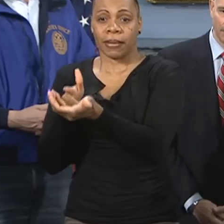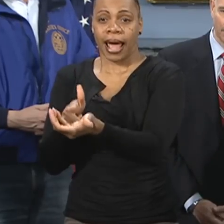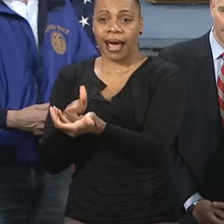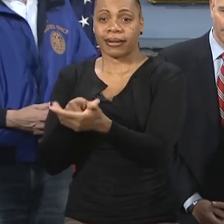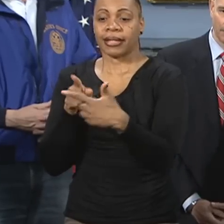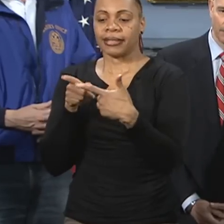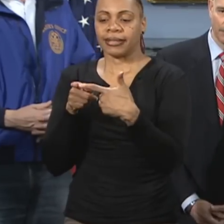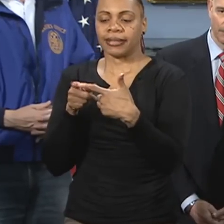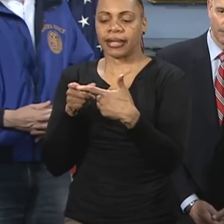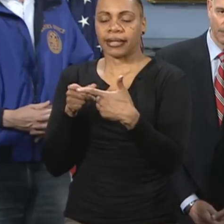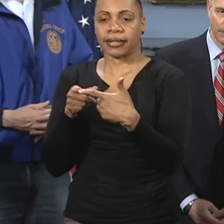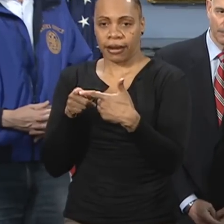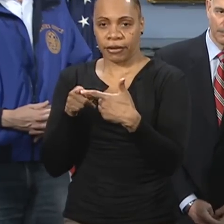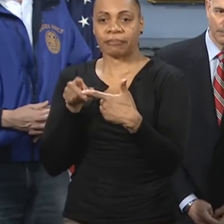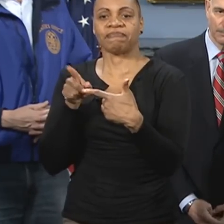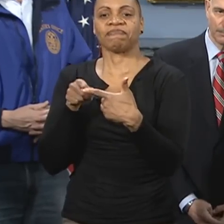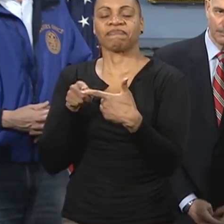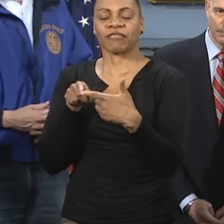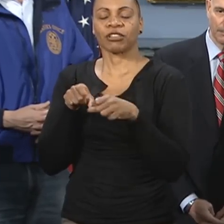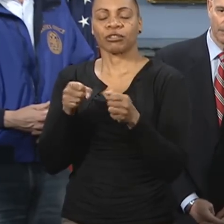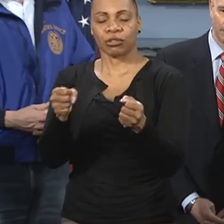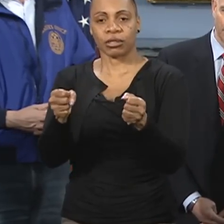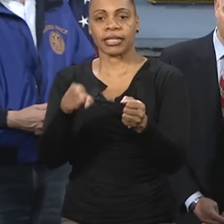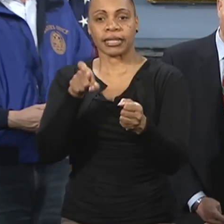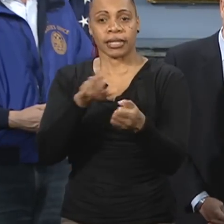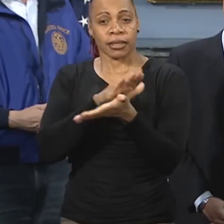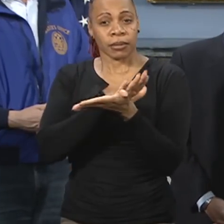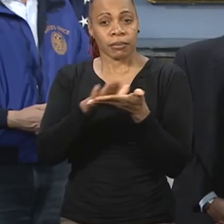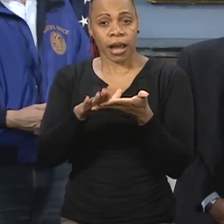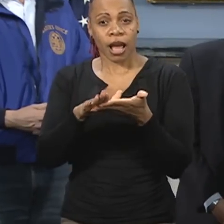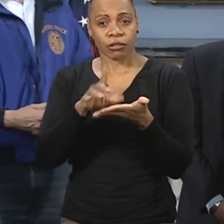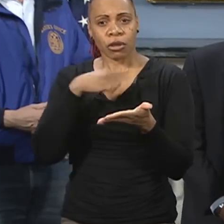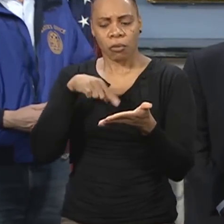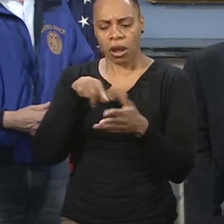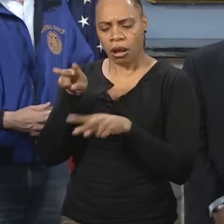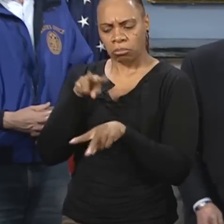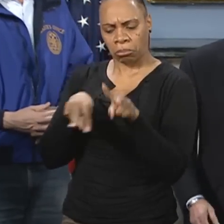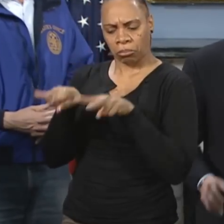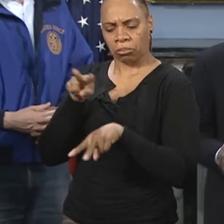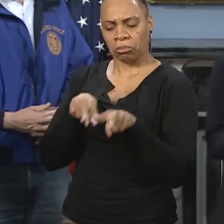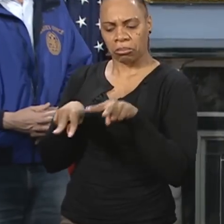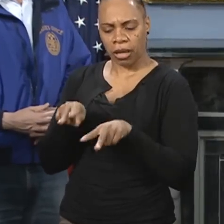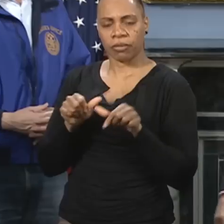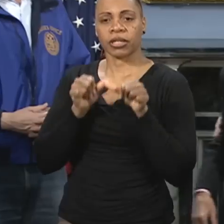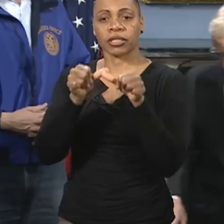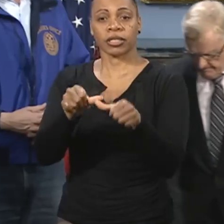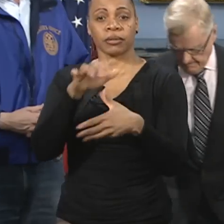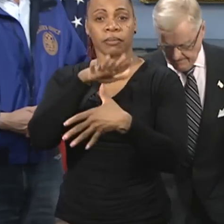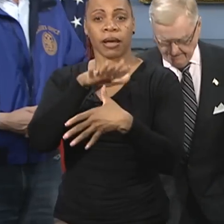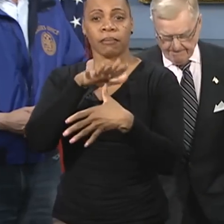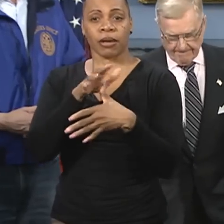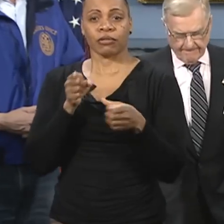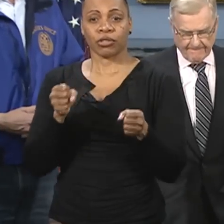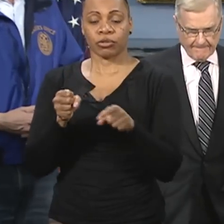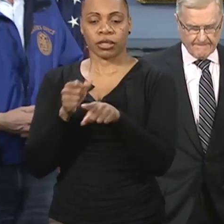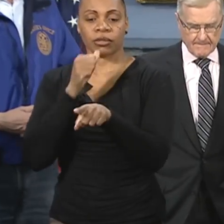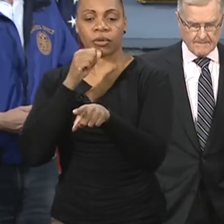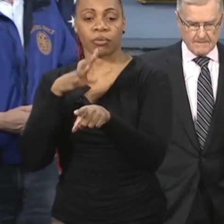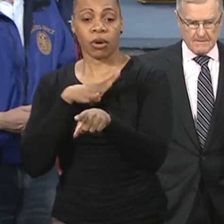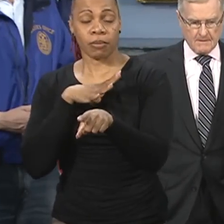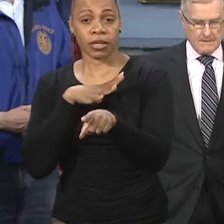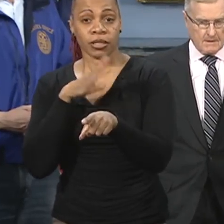out. But we're looking at that, and we're continually going through the primary streets. Is Bard Avenue a primary